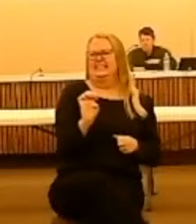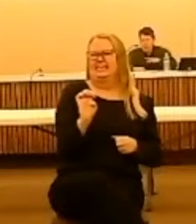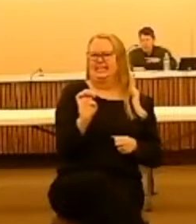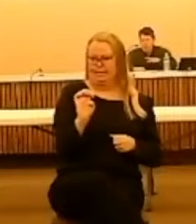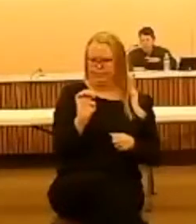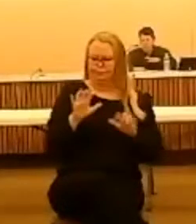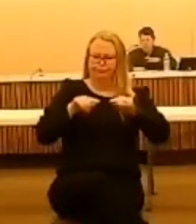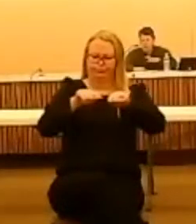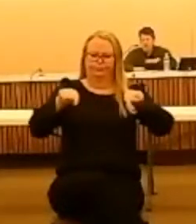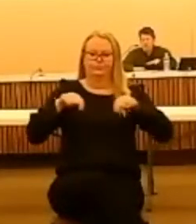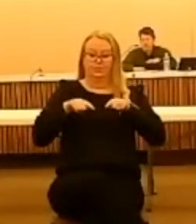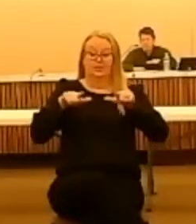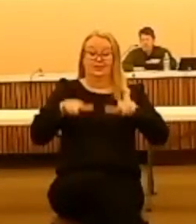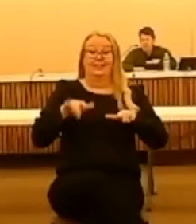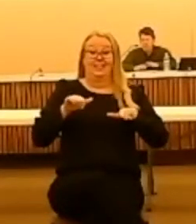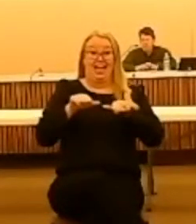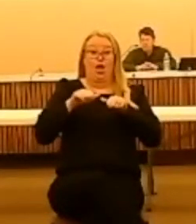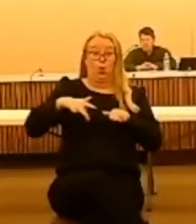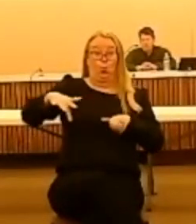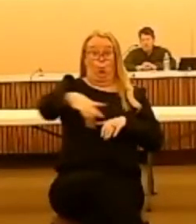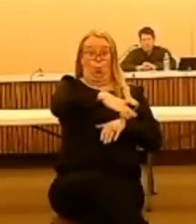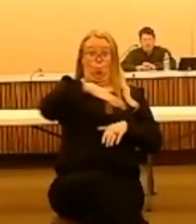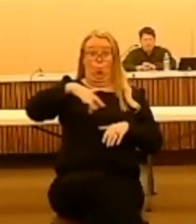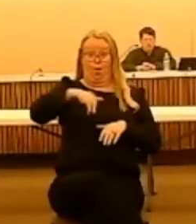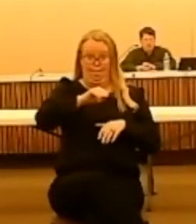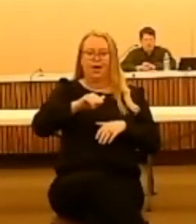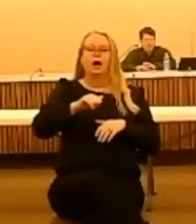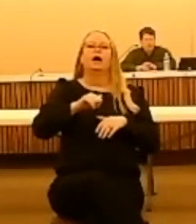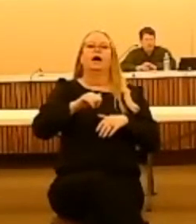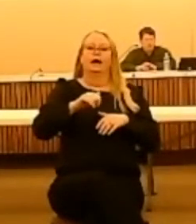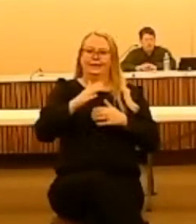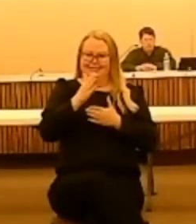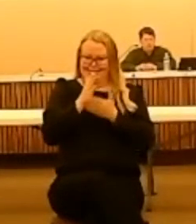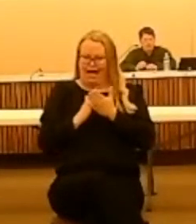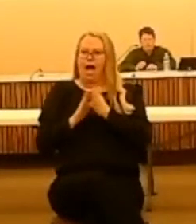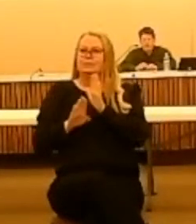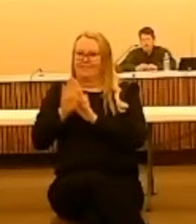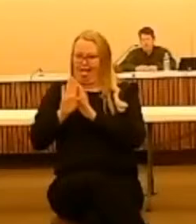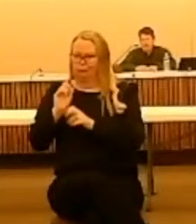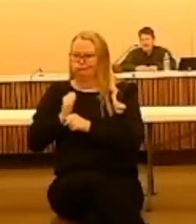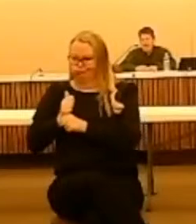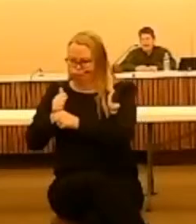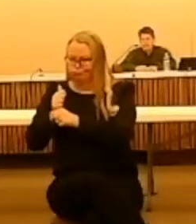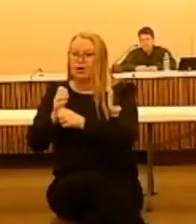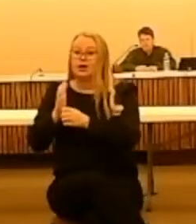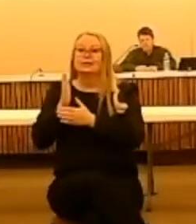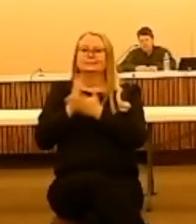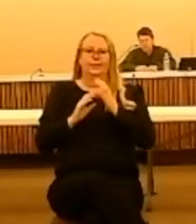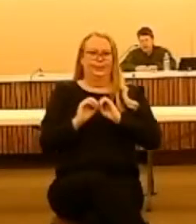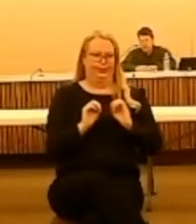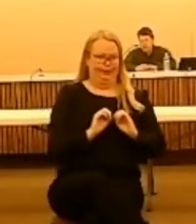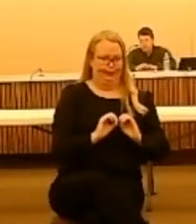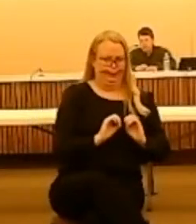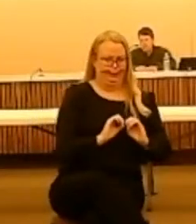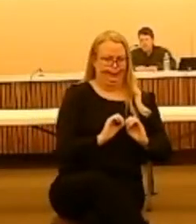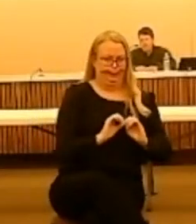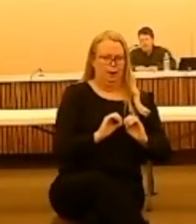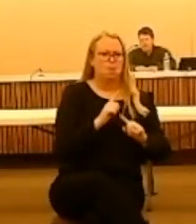of the remaining undeveloped parcels. They made it very clear that those were undeveloped and not open